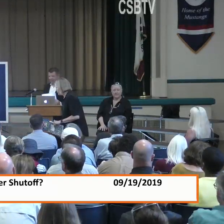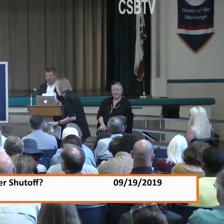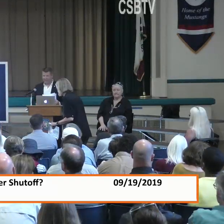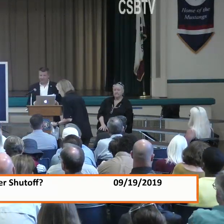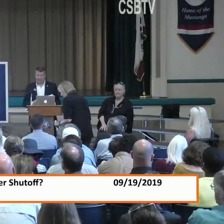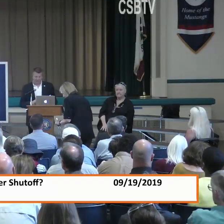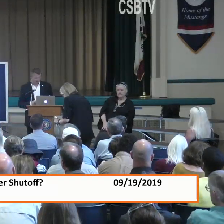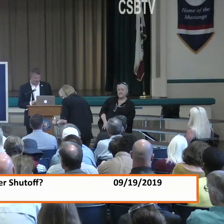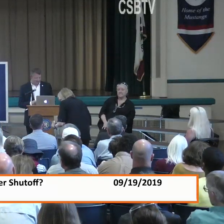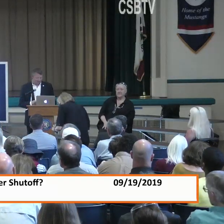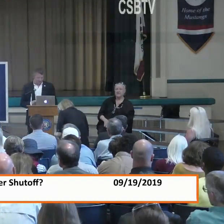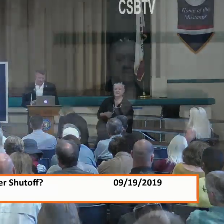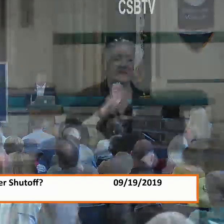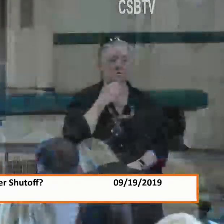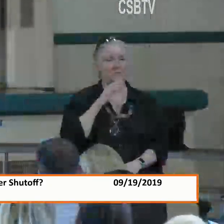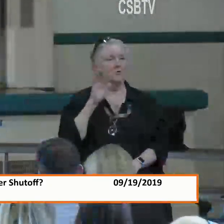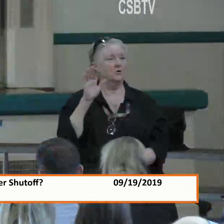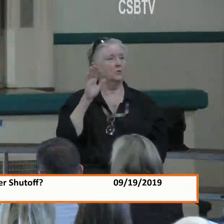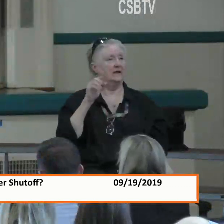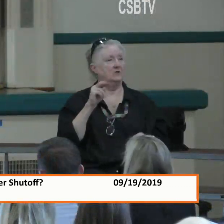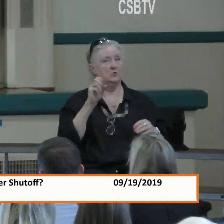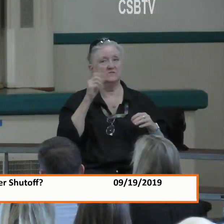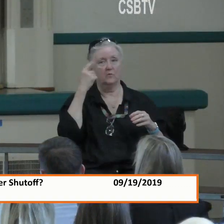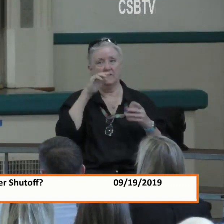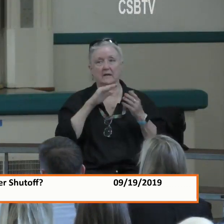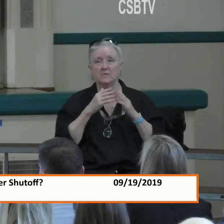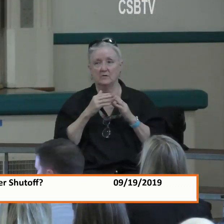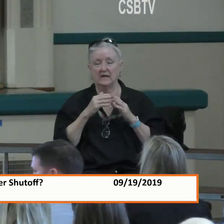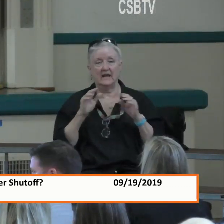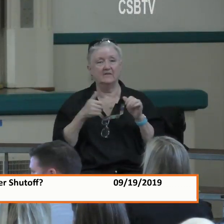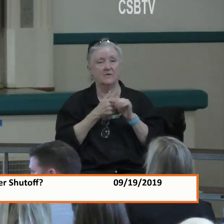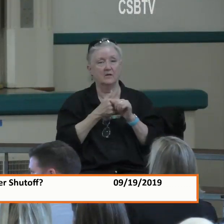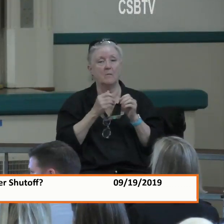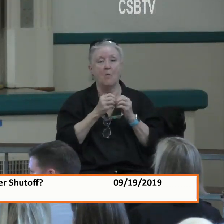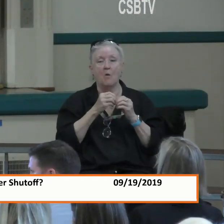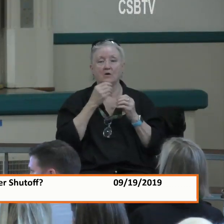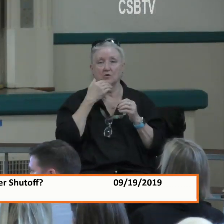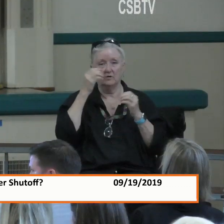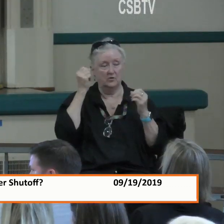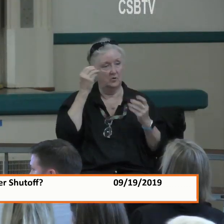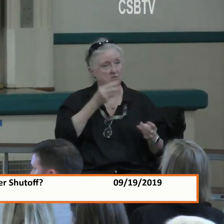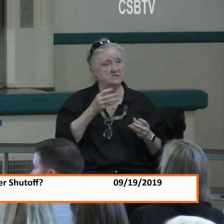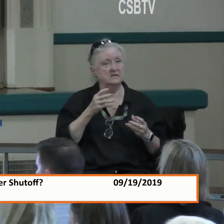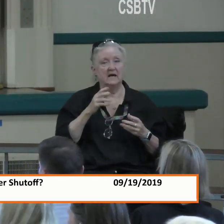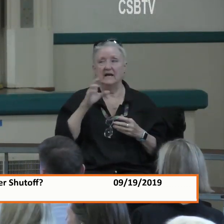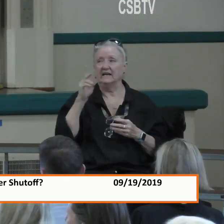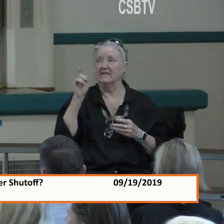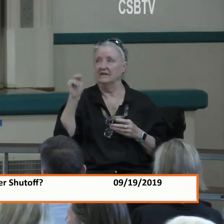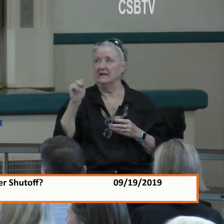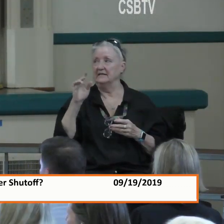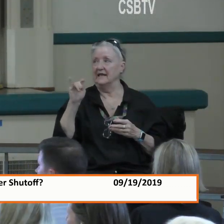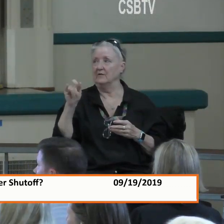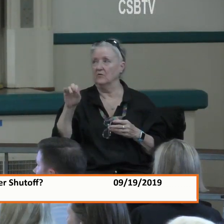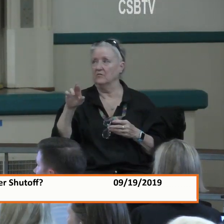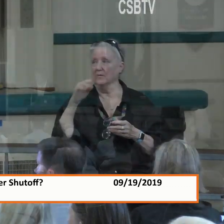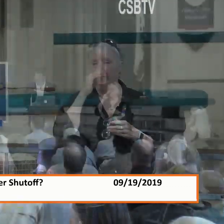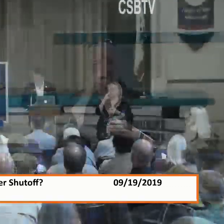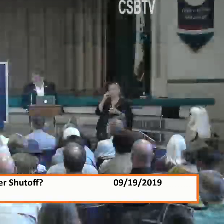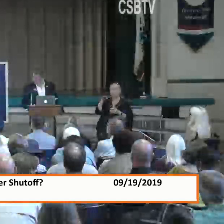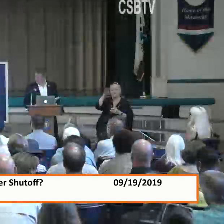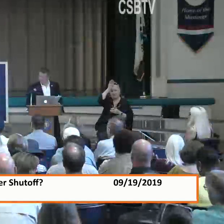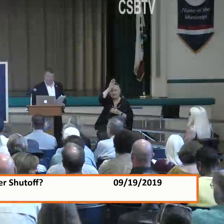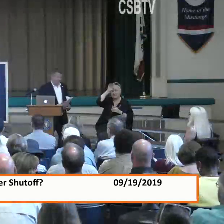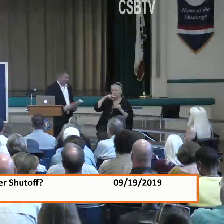Thank you, Diane. That's some more great news for the community. And to follow up on more good news, we have Chief Kevin Taylor here from the Montecito Fire District.